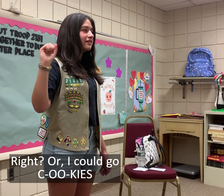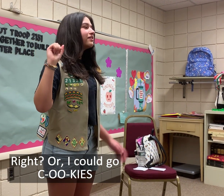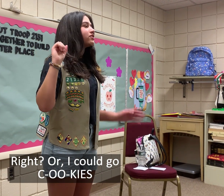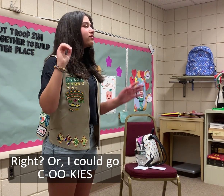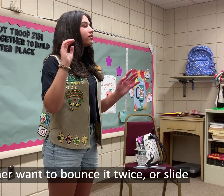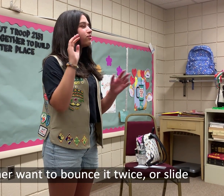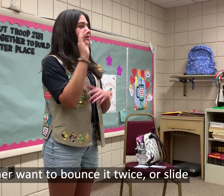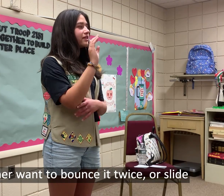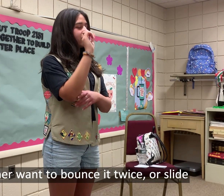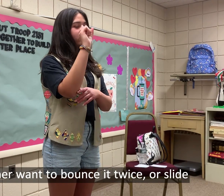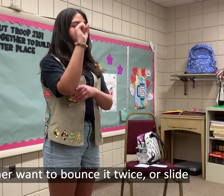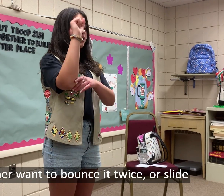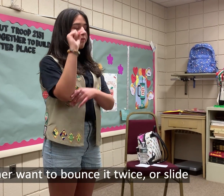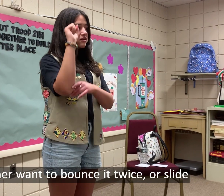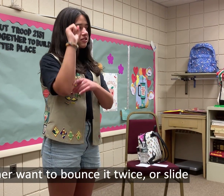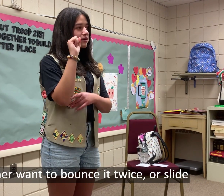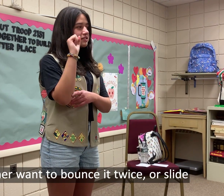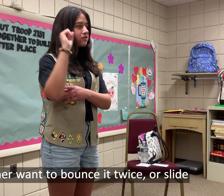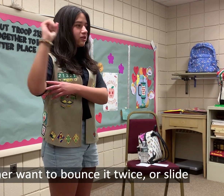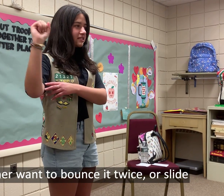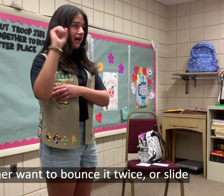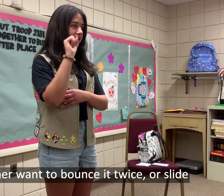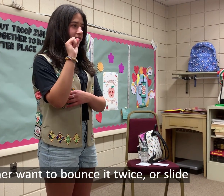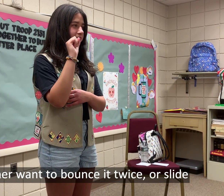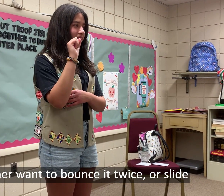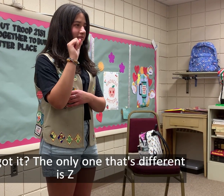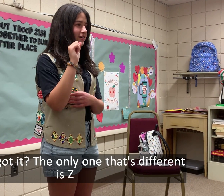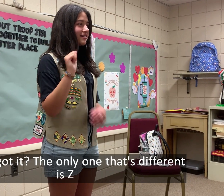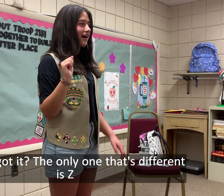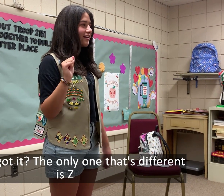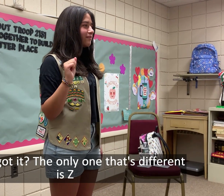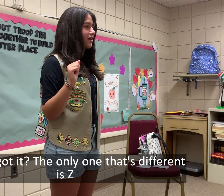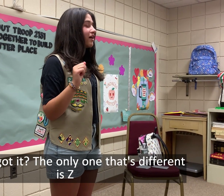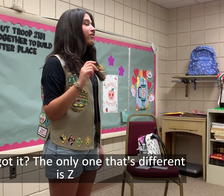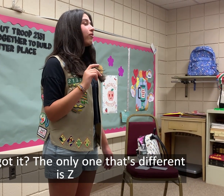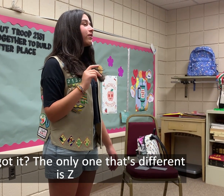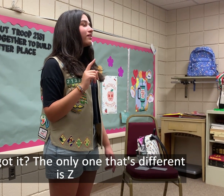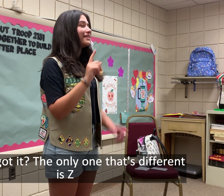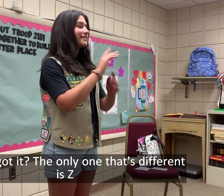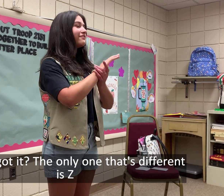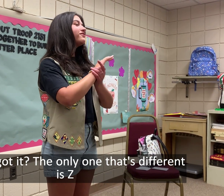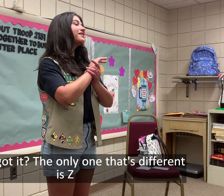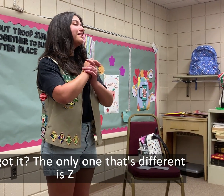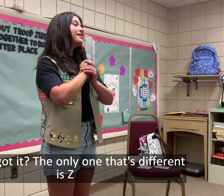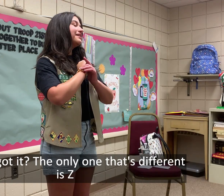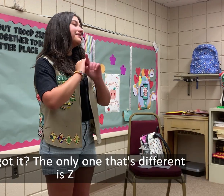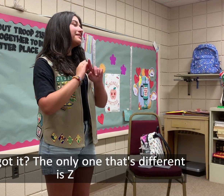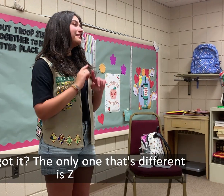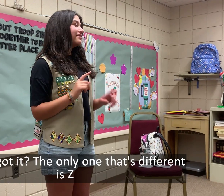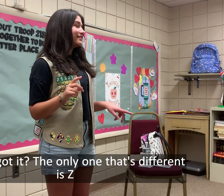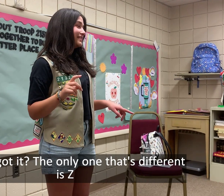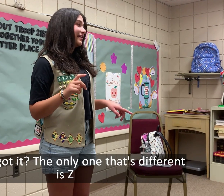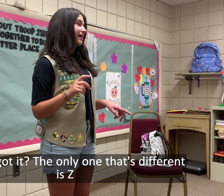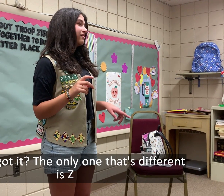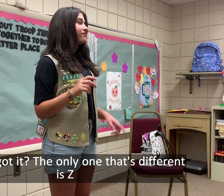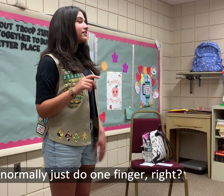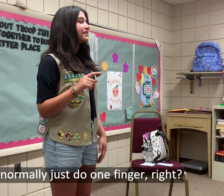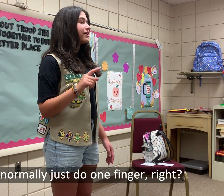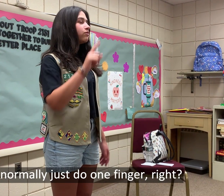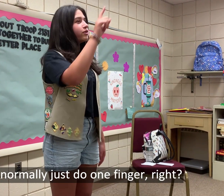So it's, you either want to bounce it twice or slide it. You guys got it? The only one that's different is Z. For Z, we